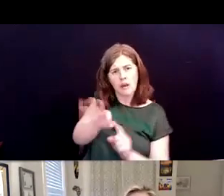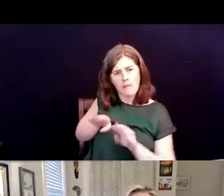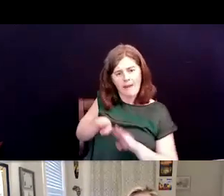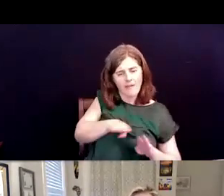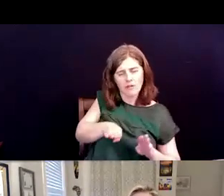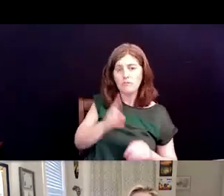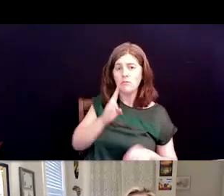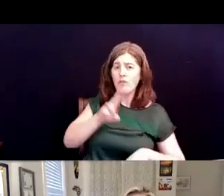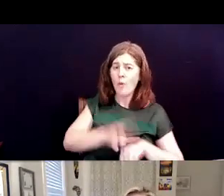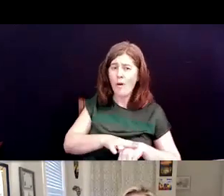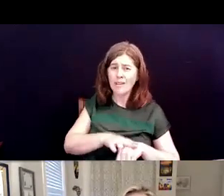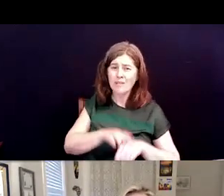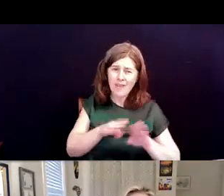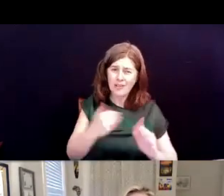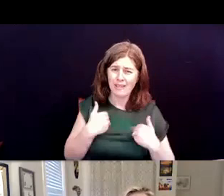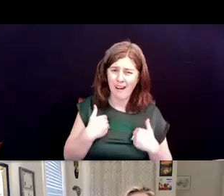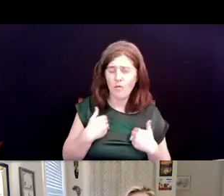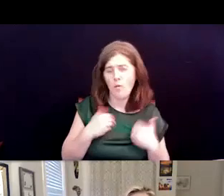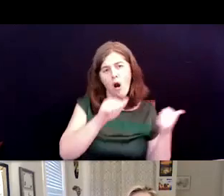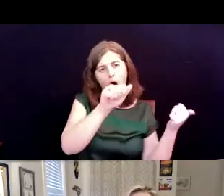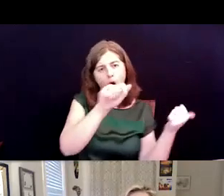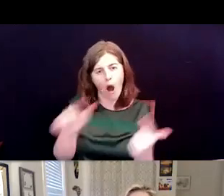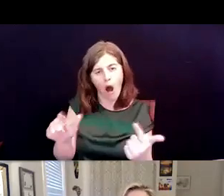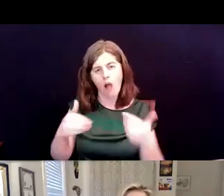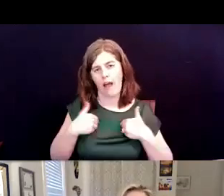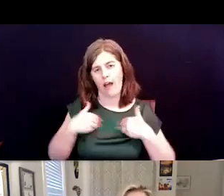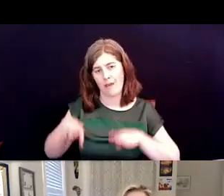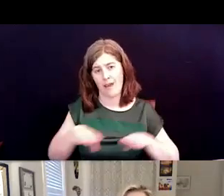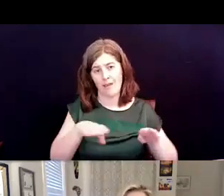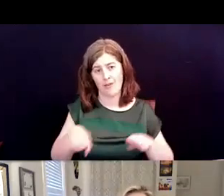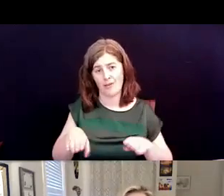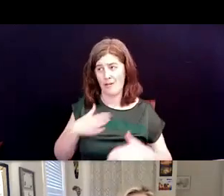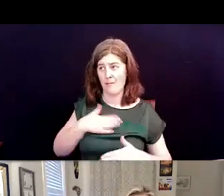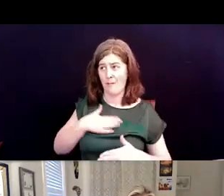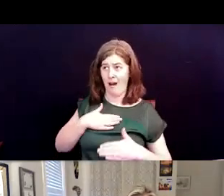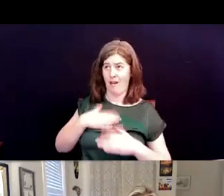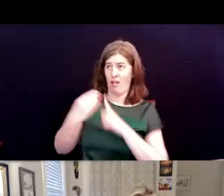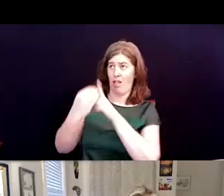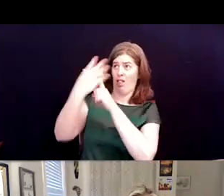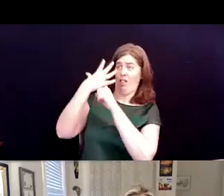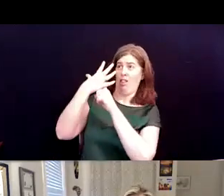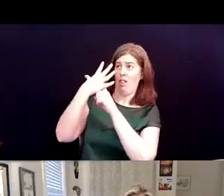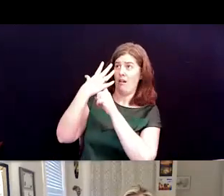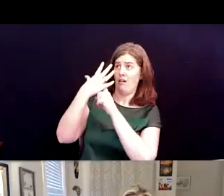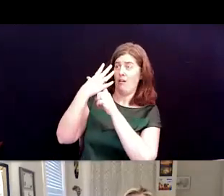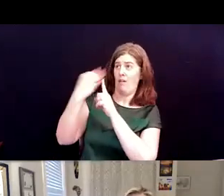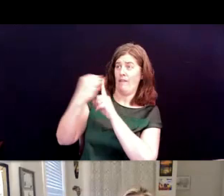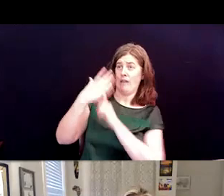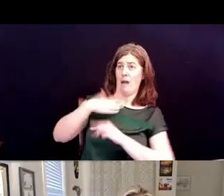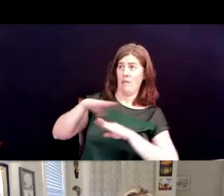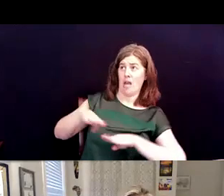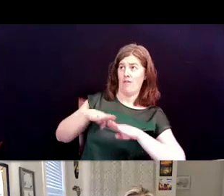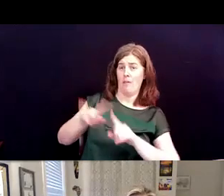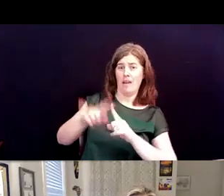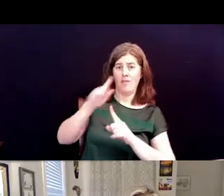Of course, we all have behaviors and our issues that are affecting our world affect our behaviors. And yet, if you only treated